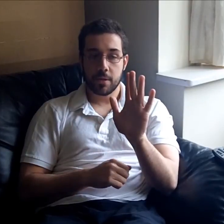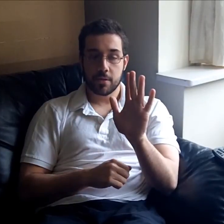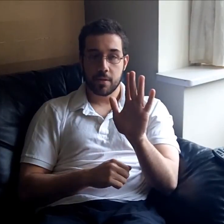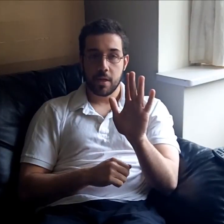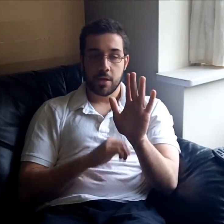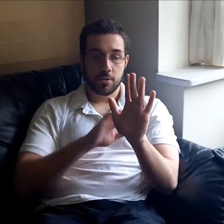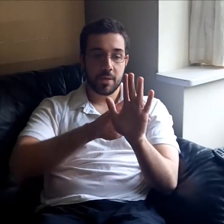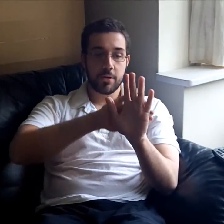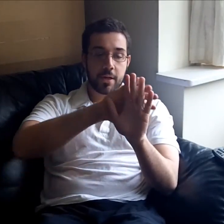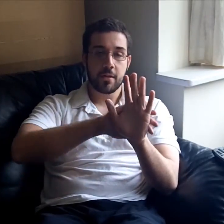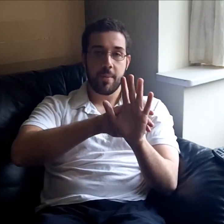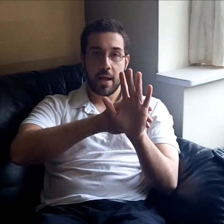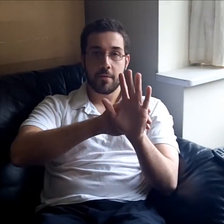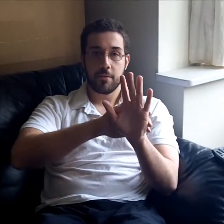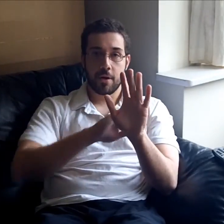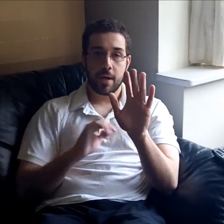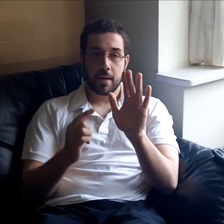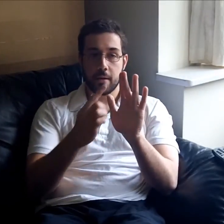person. You should be looking at the back of your own hand.